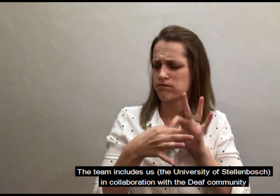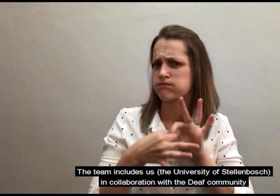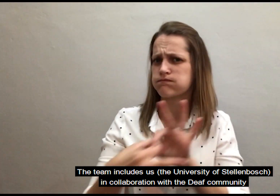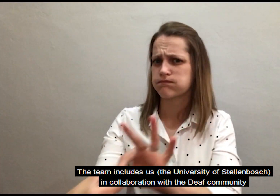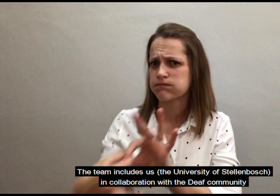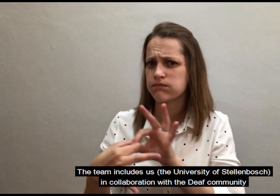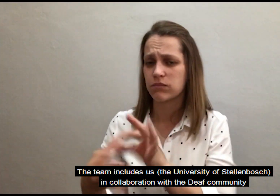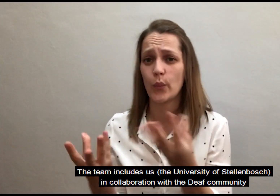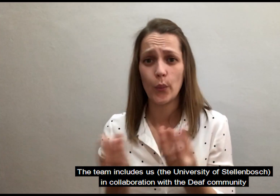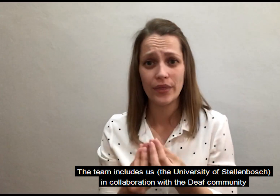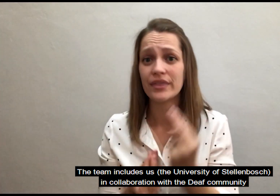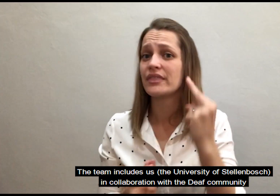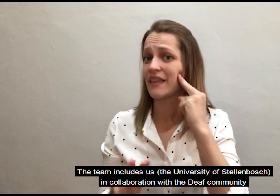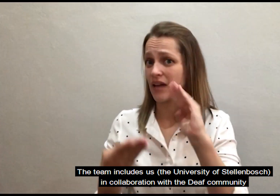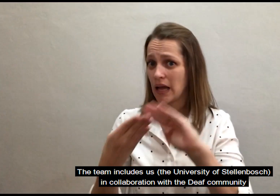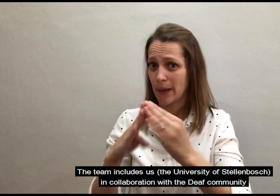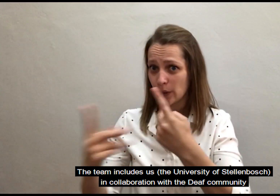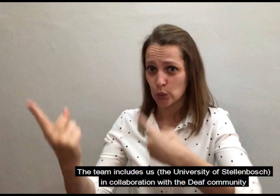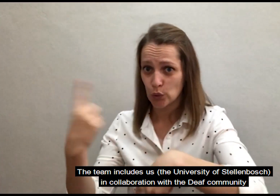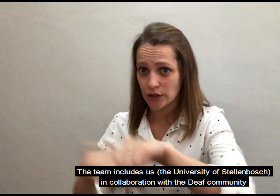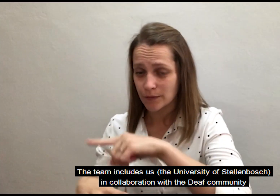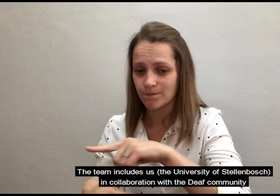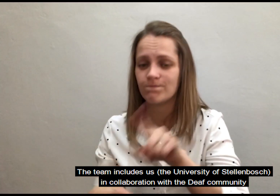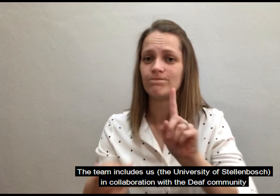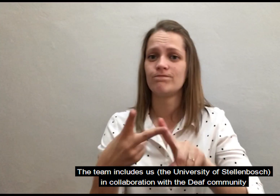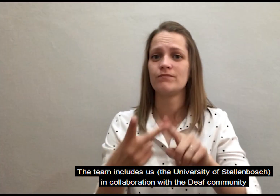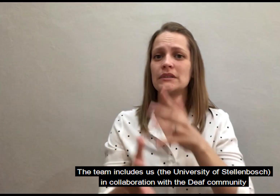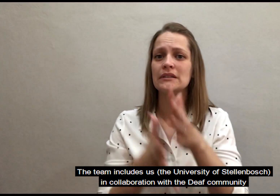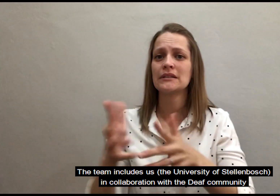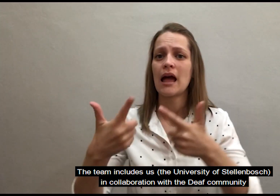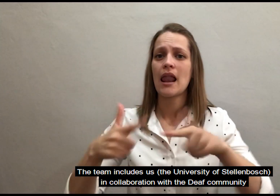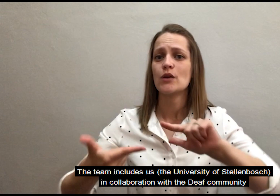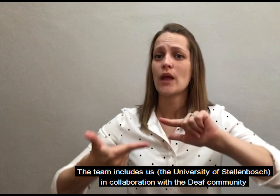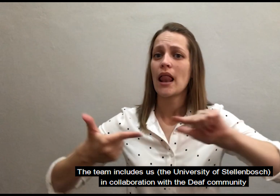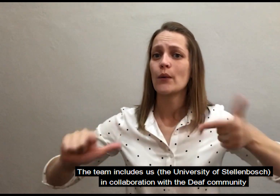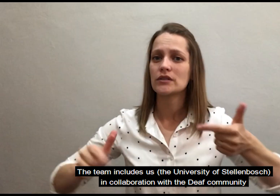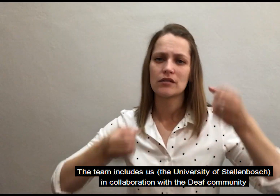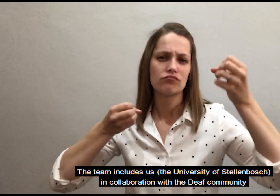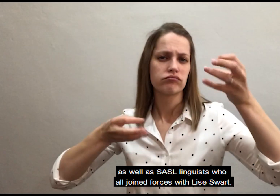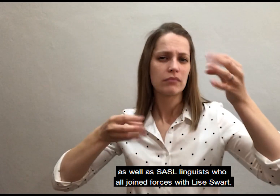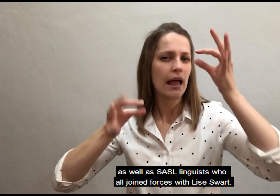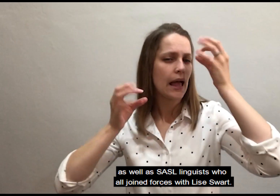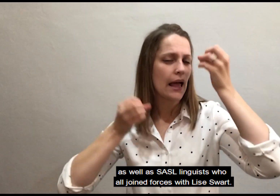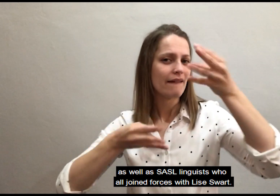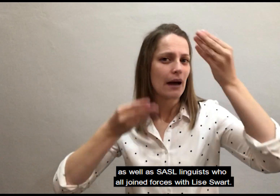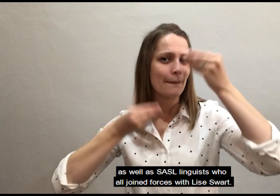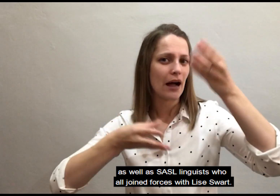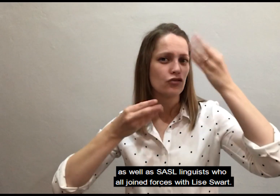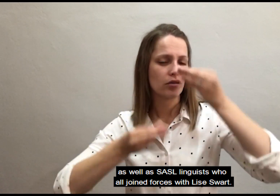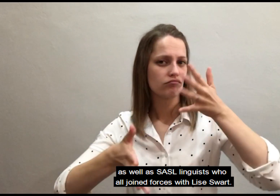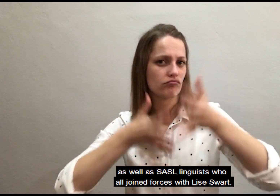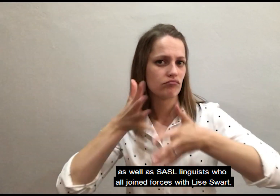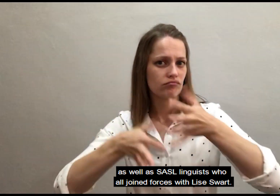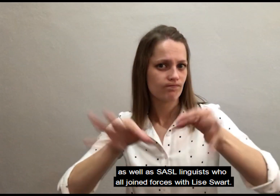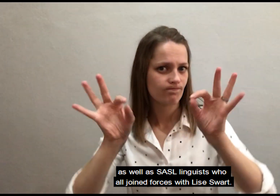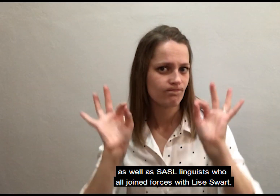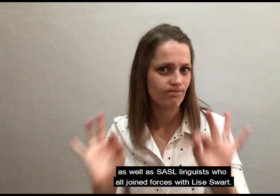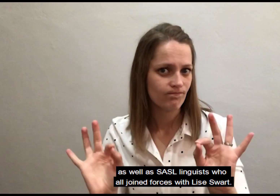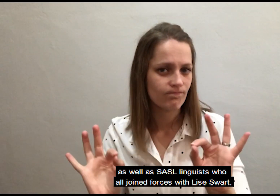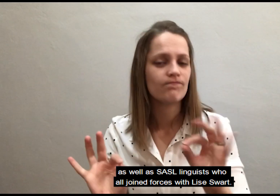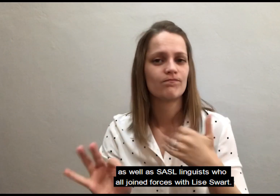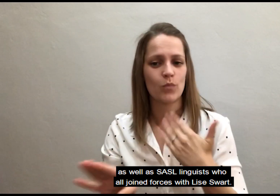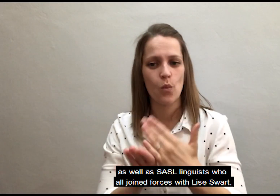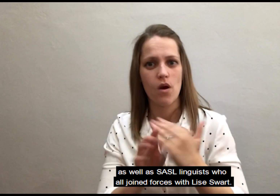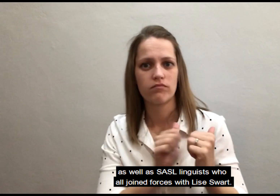The team includes us at the University of Stellenbosch in collaboration with the deaf community, as well as South African Sign